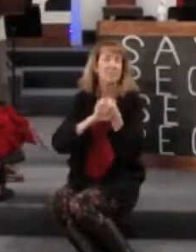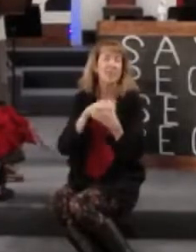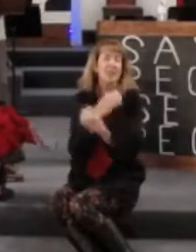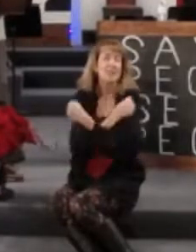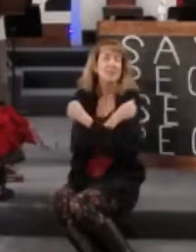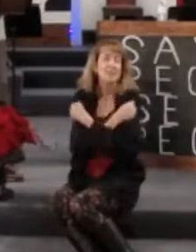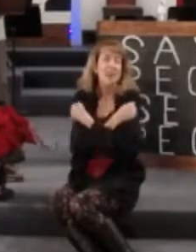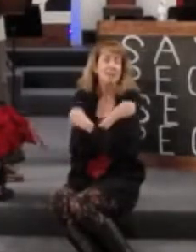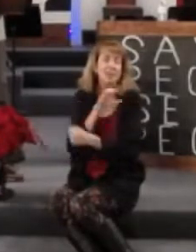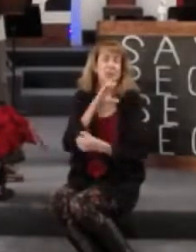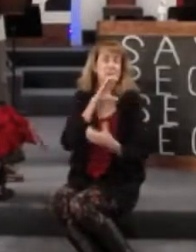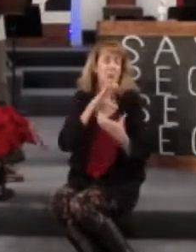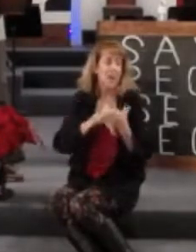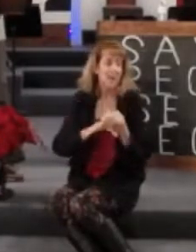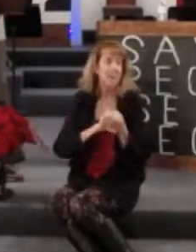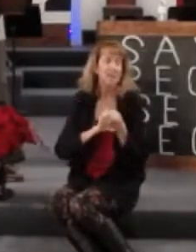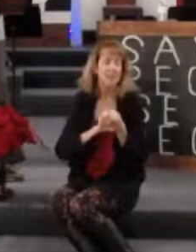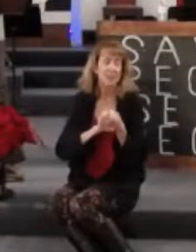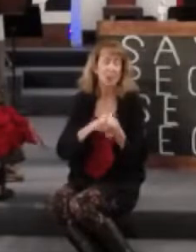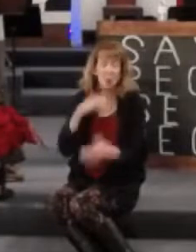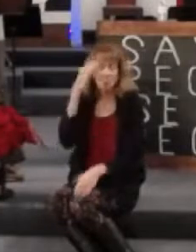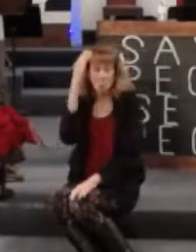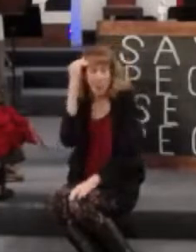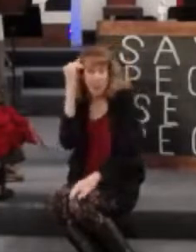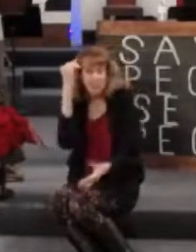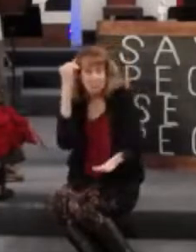love your wives. Why?